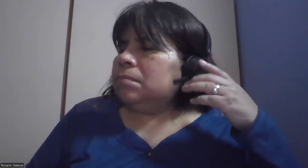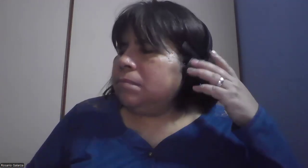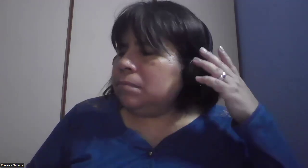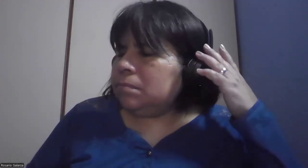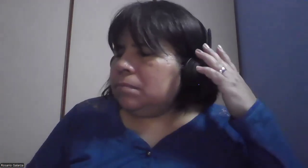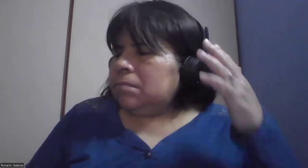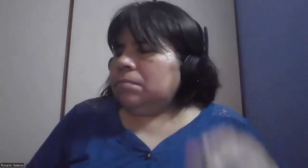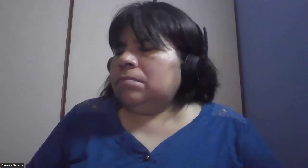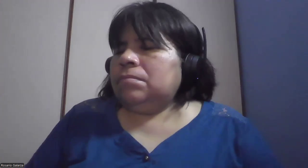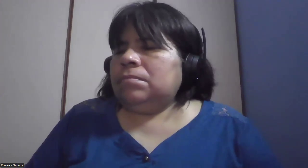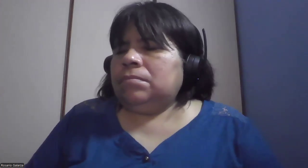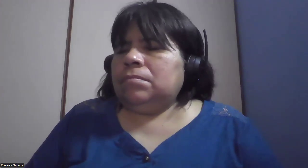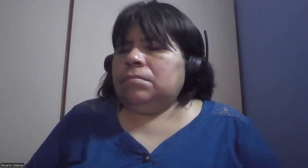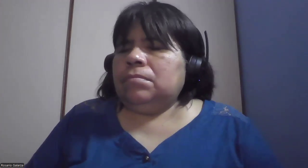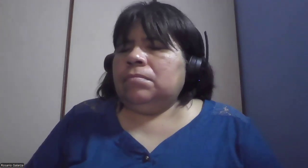Perfect. Thank you.